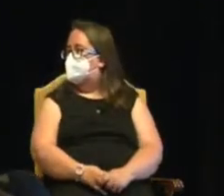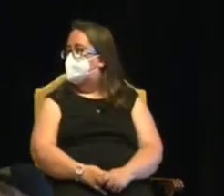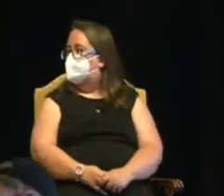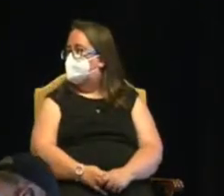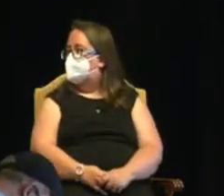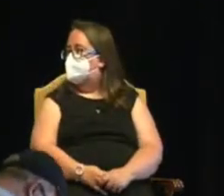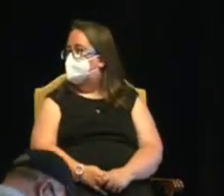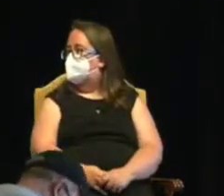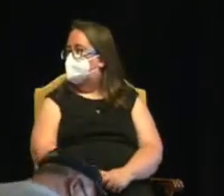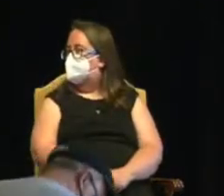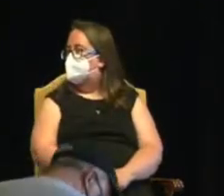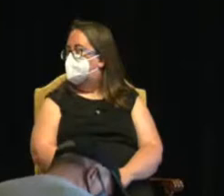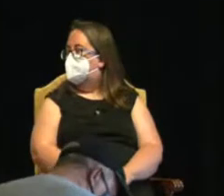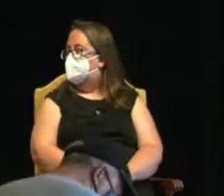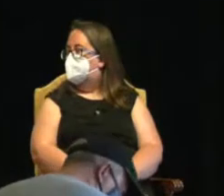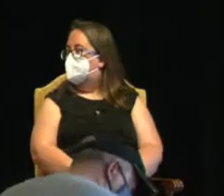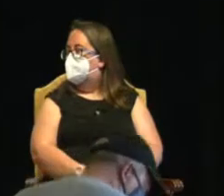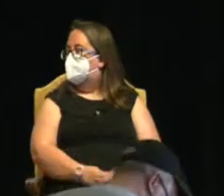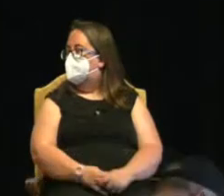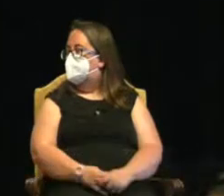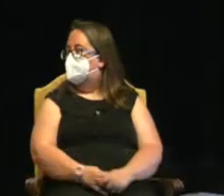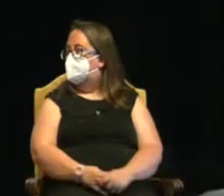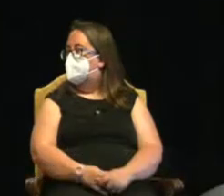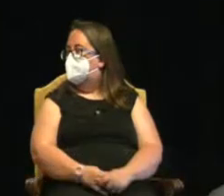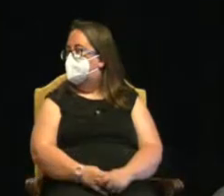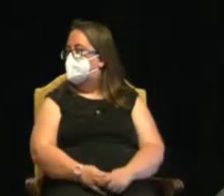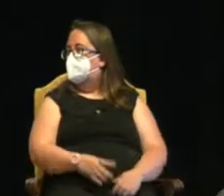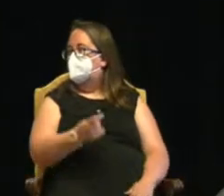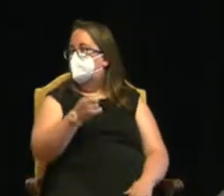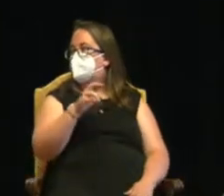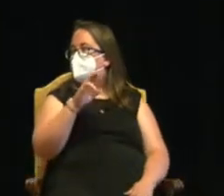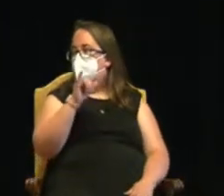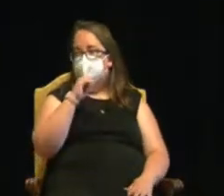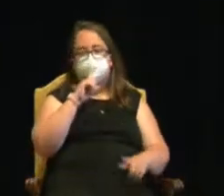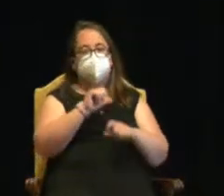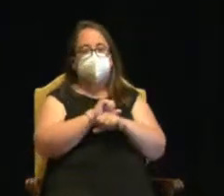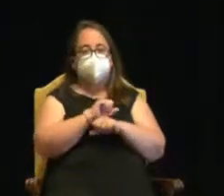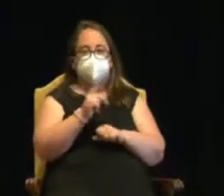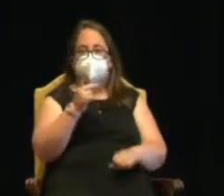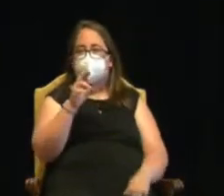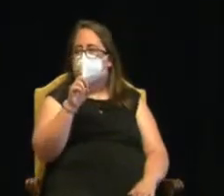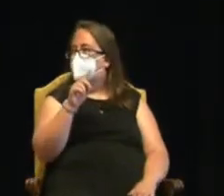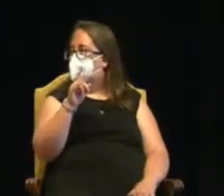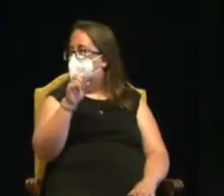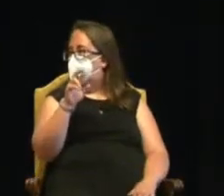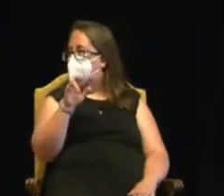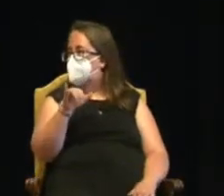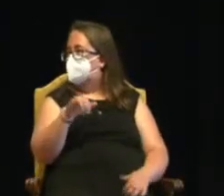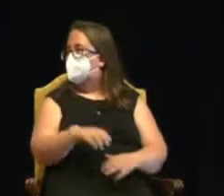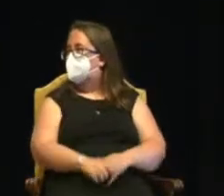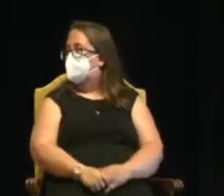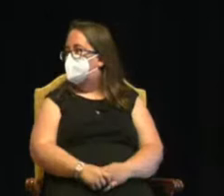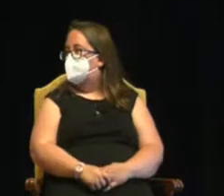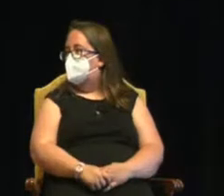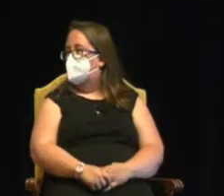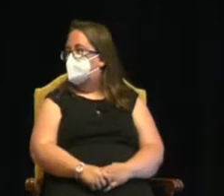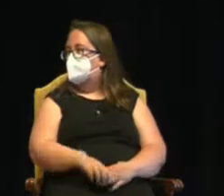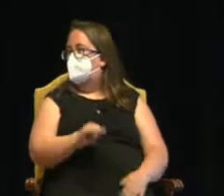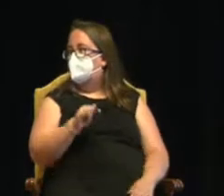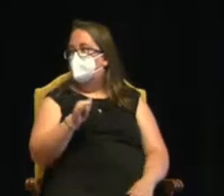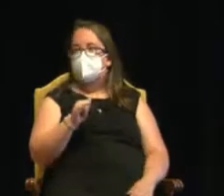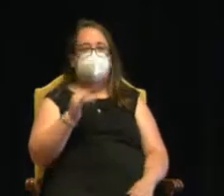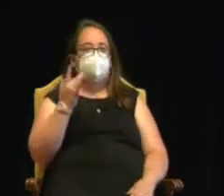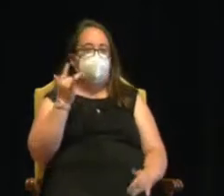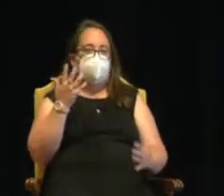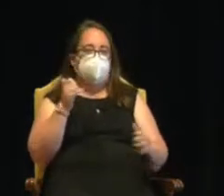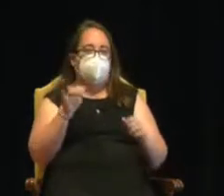it's kind of tied in. I mean, one of the reasons, Jerry was predatory, no doubt about it. Absolutely no doubt about it. That's why he doesn't want the language to